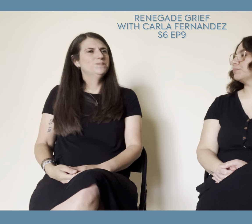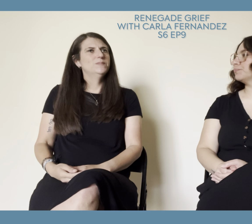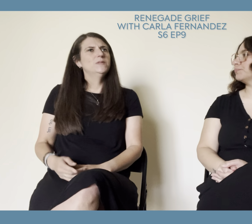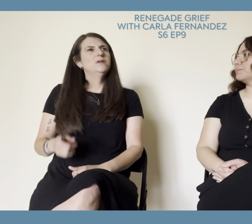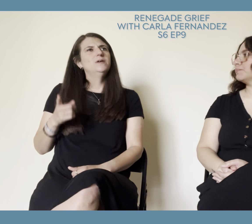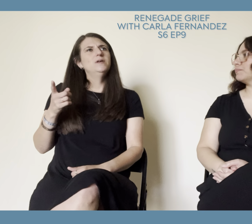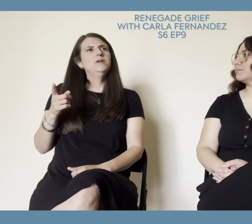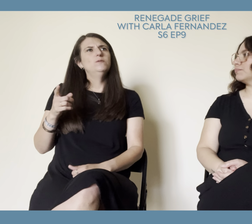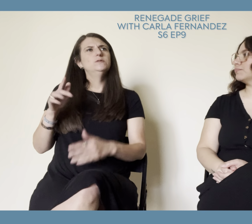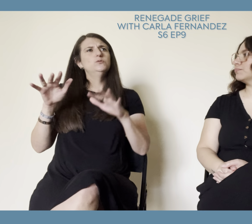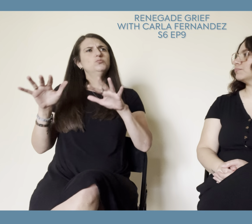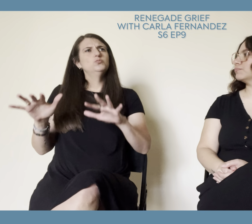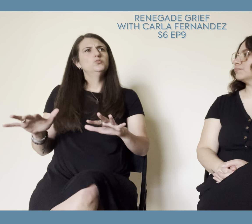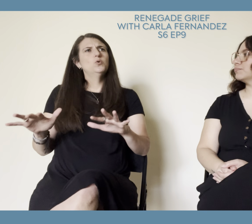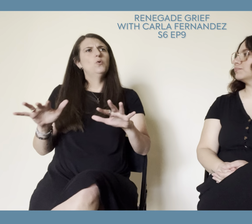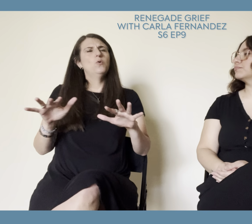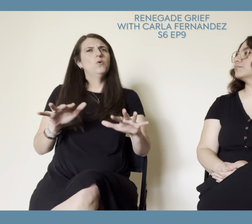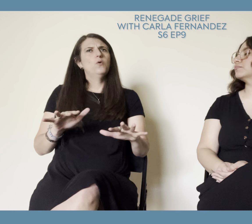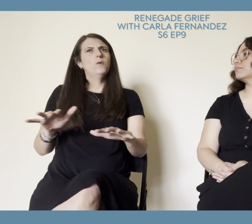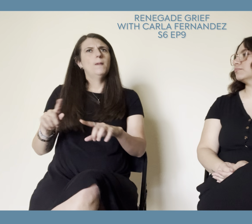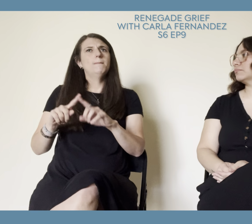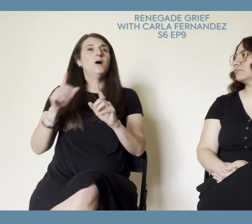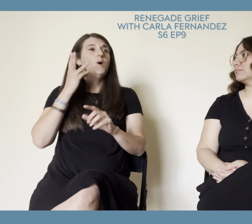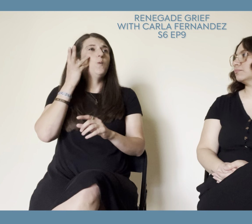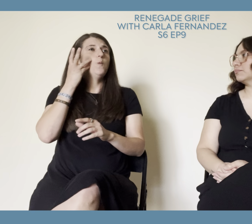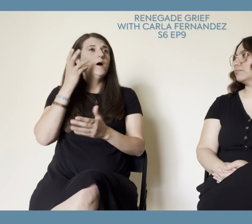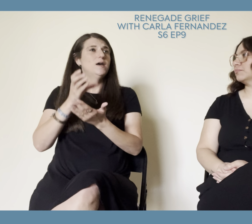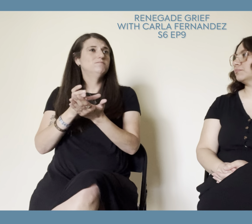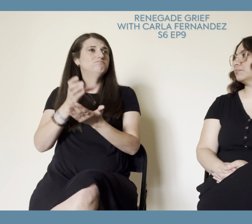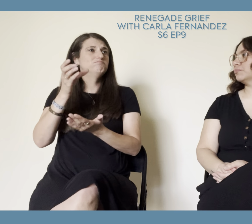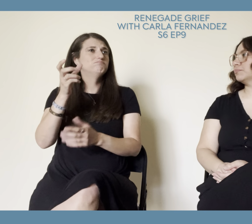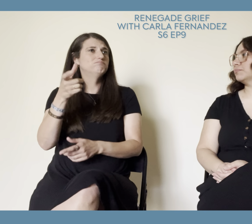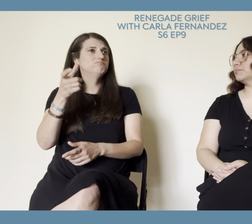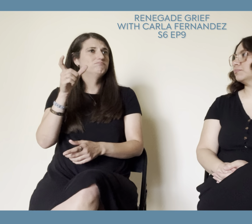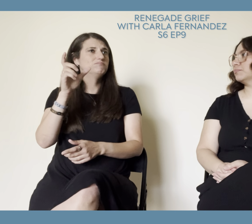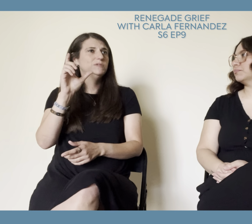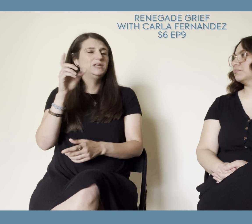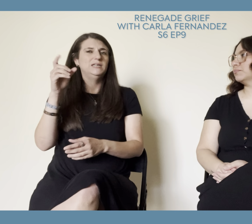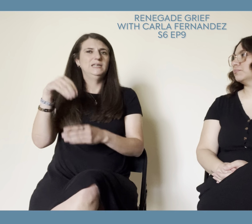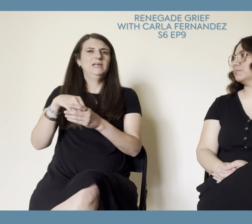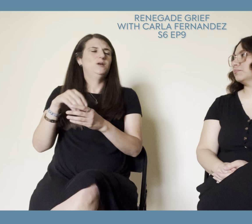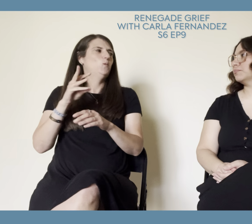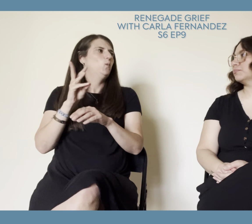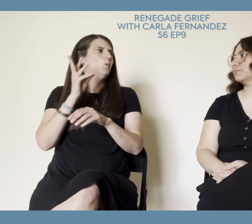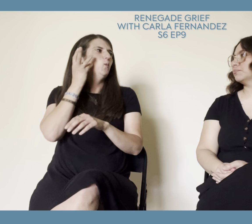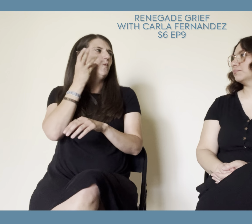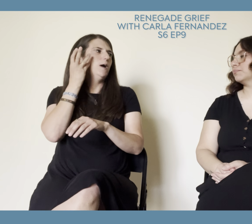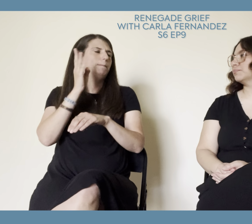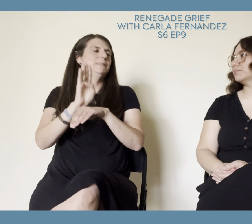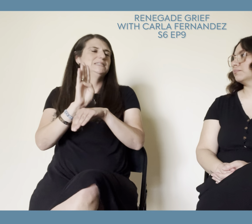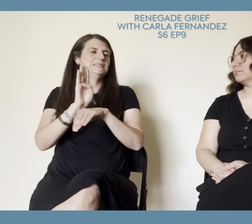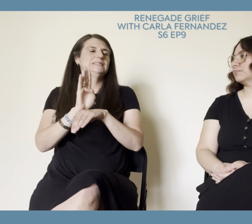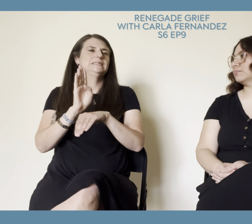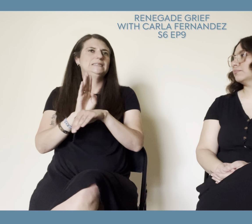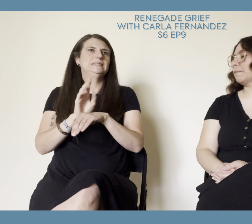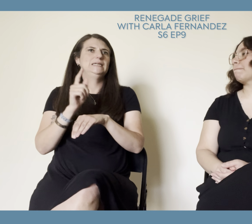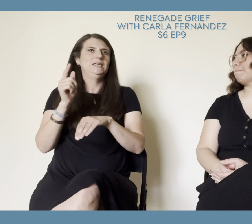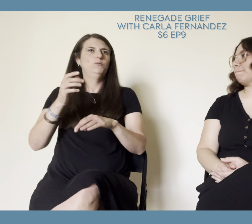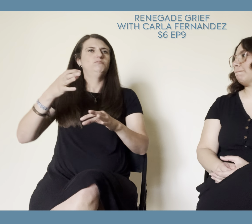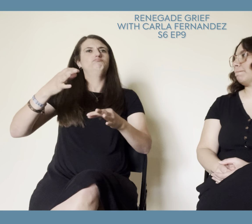deep, but like when he got a glass of wine in his hand, he was in the wine business, he would hold court. He's